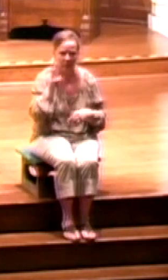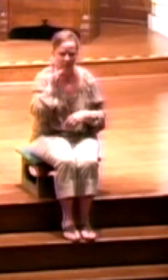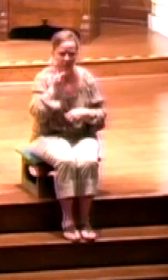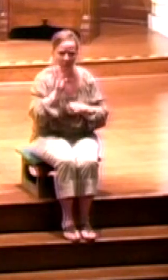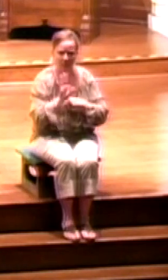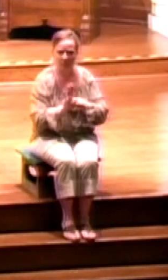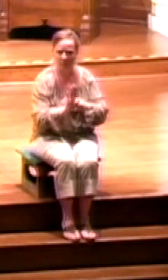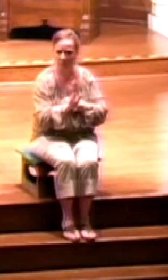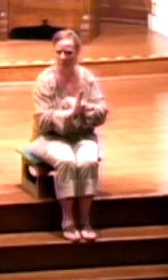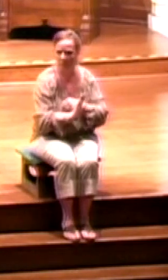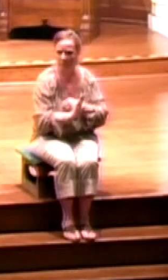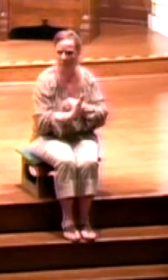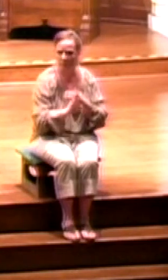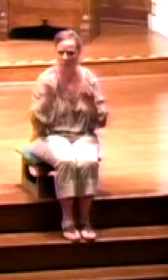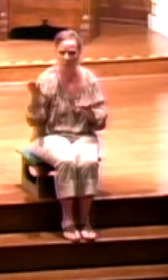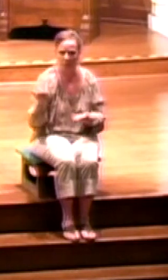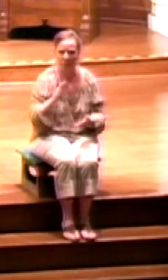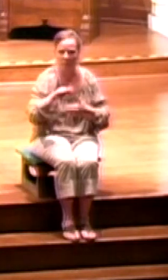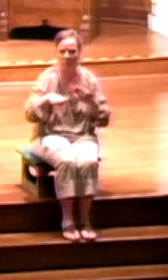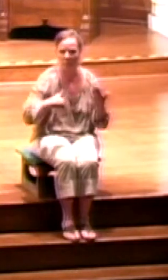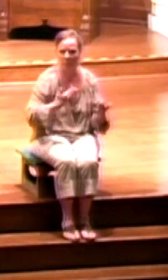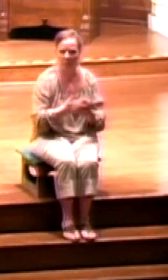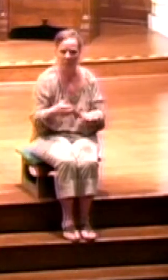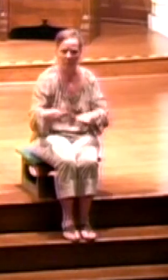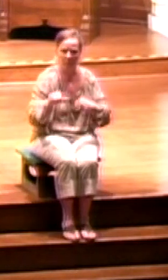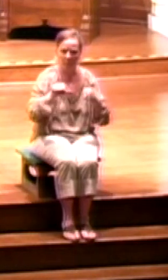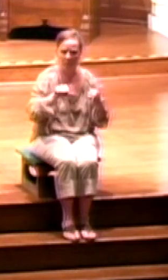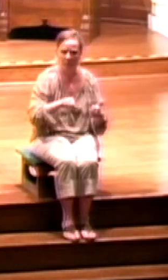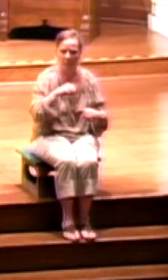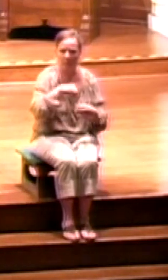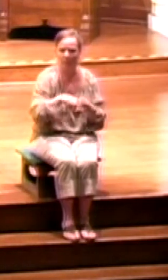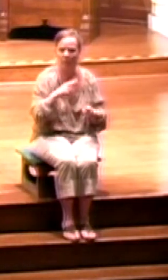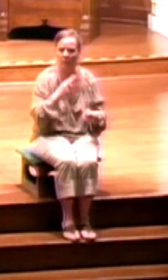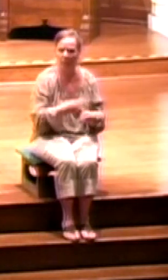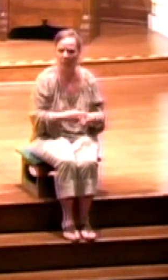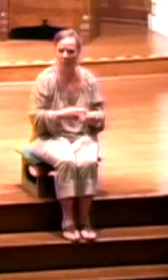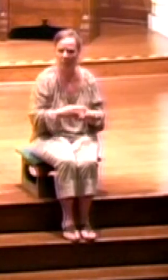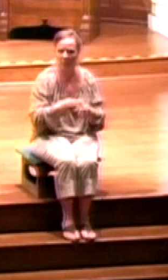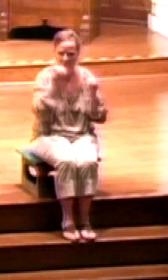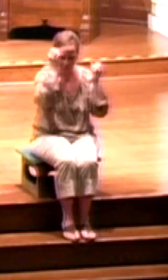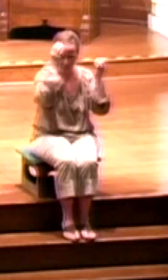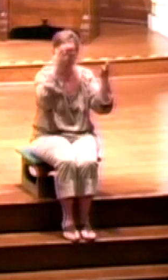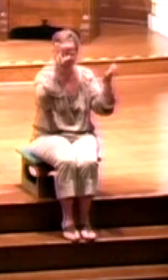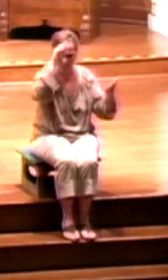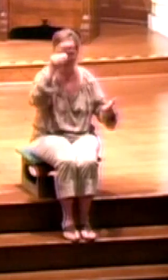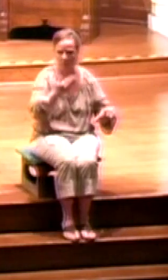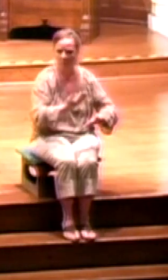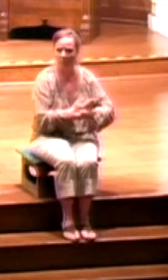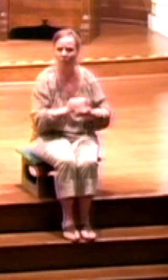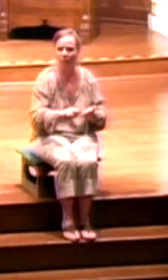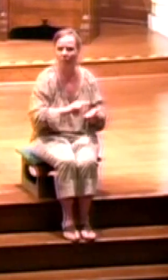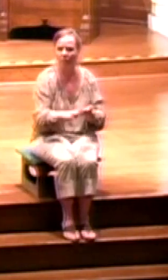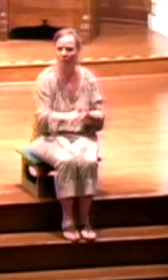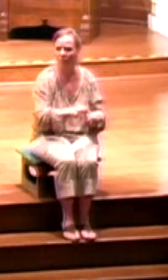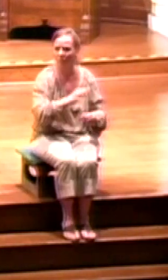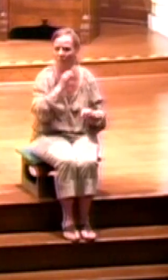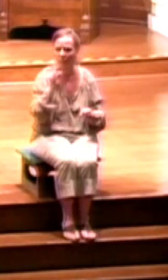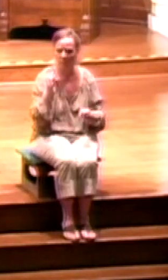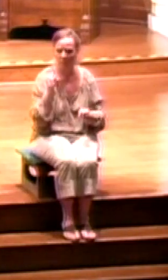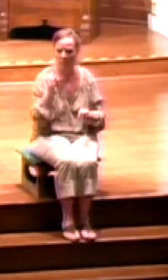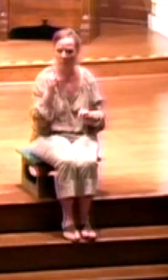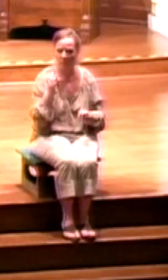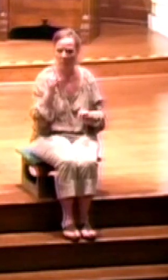this table all who are baptized in the name of the Father, Son, and Holy Spirit. As you come forward, you will kneel, if you can, or